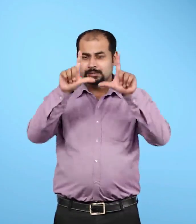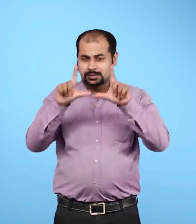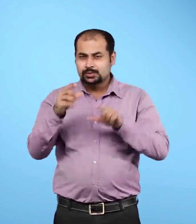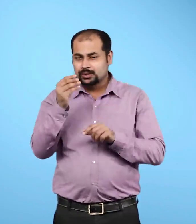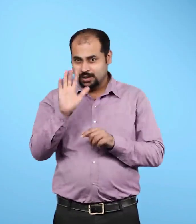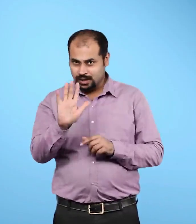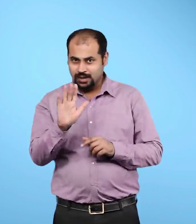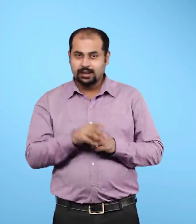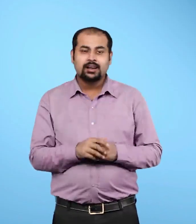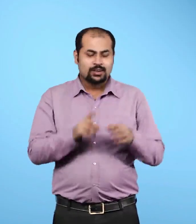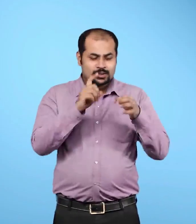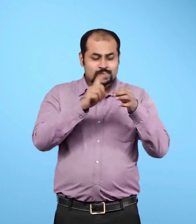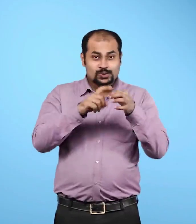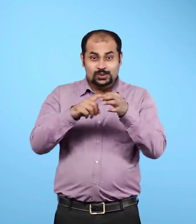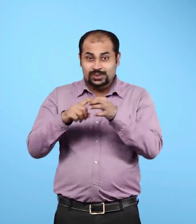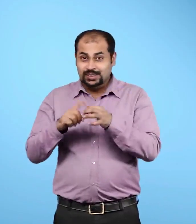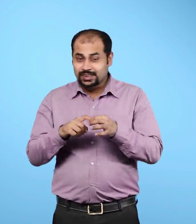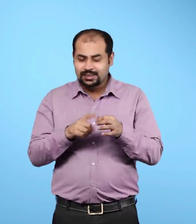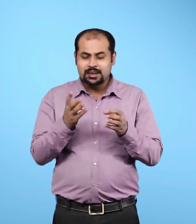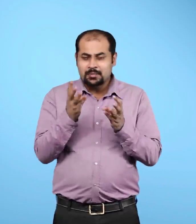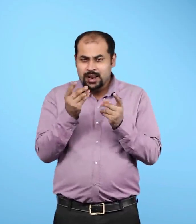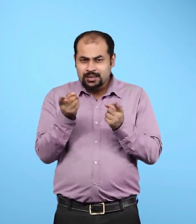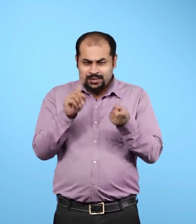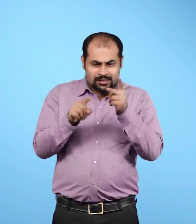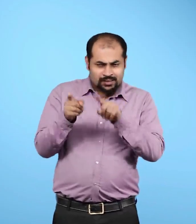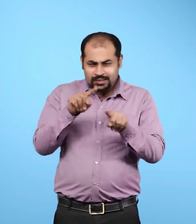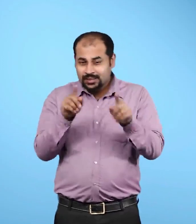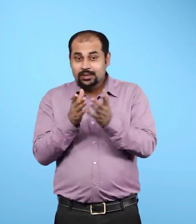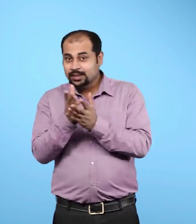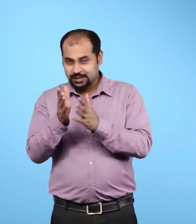picture. The questions on this page are also related to beads.